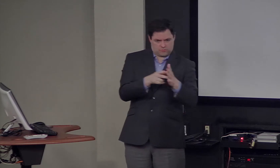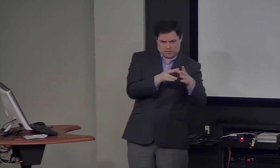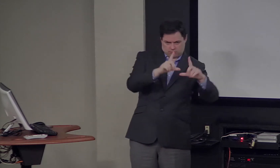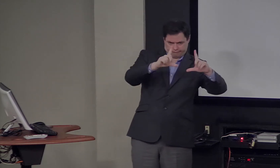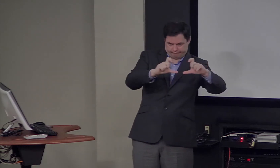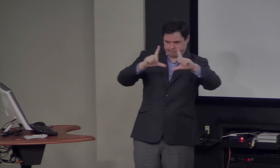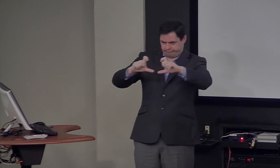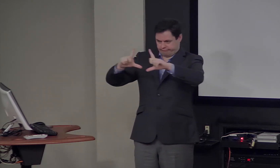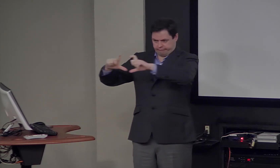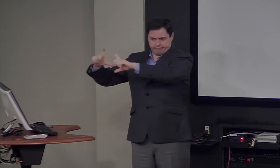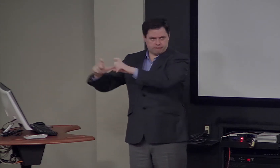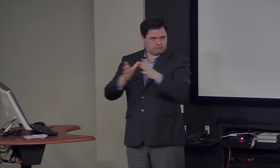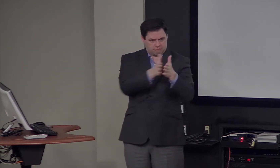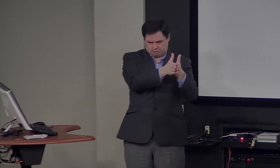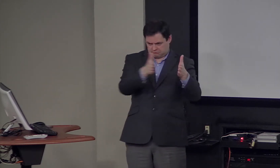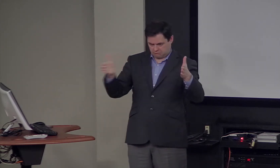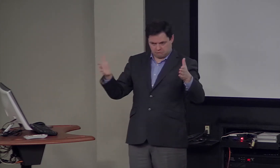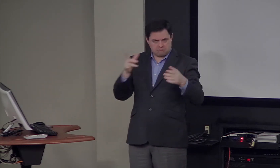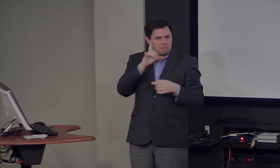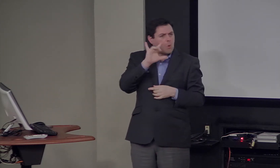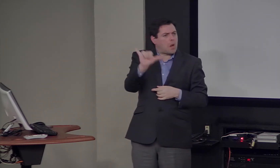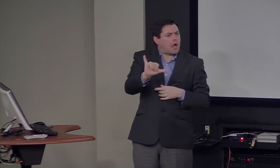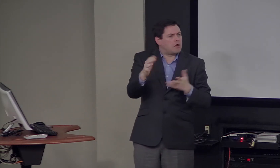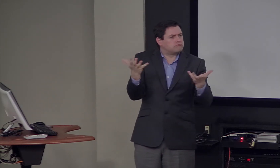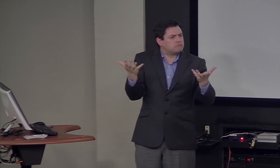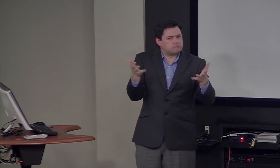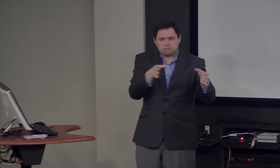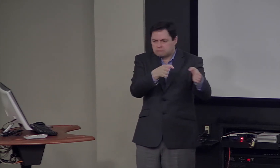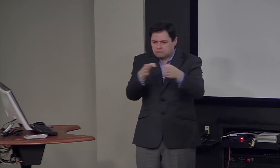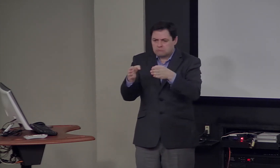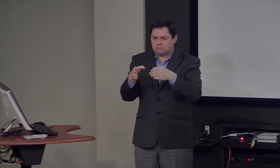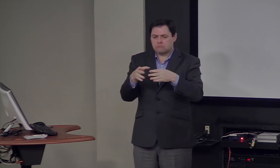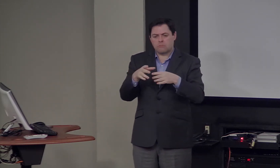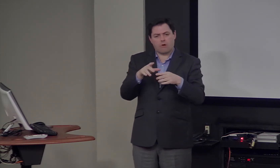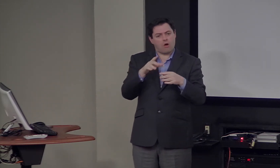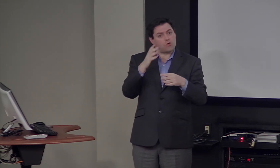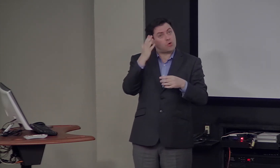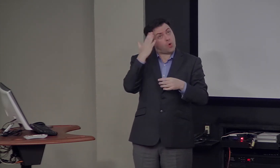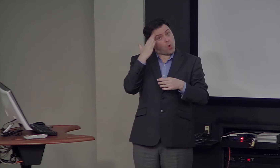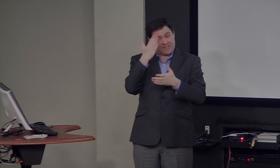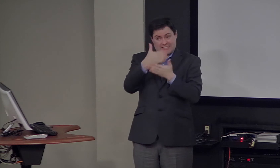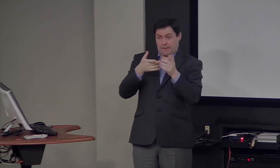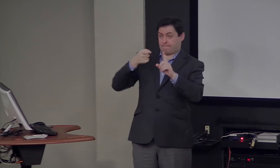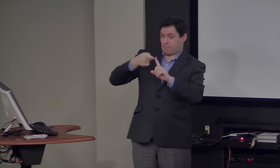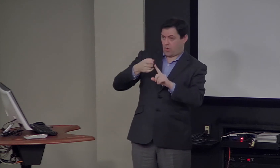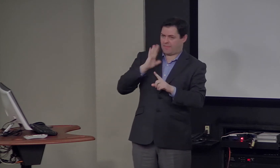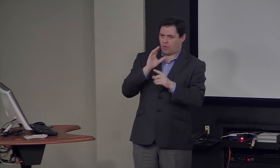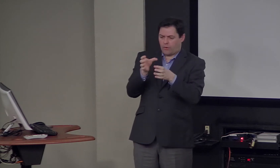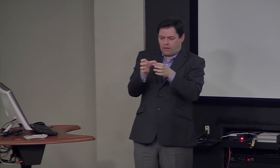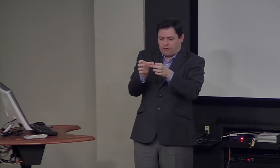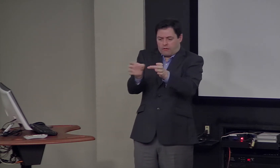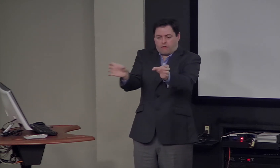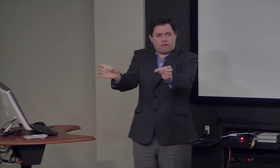semesters, to get a snapshot of where they were at, skills-wise, aptitude-wise, at each of these different points in their academic